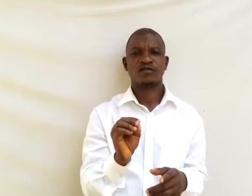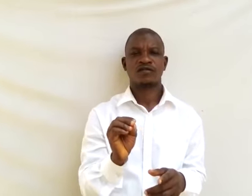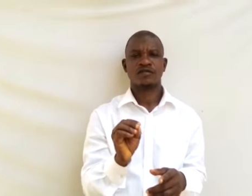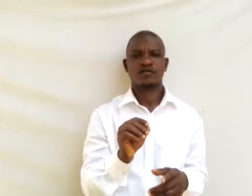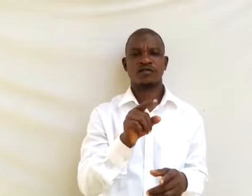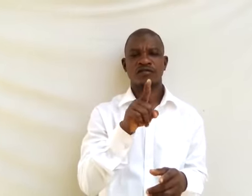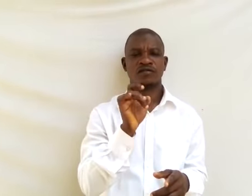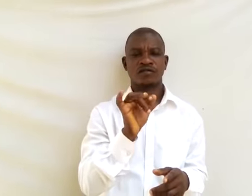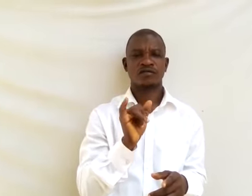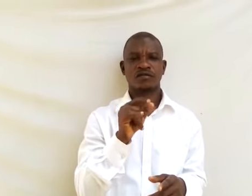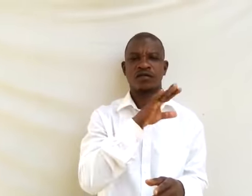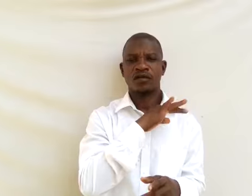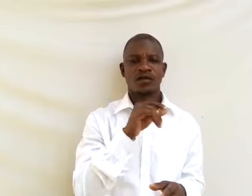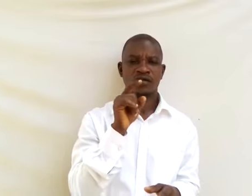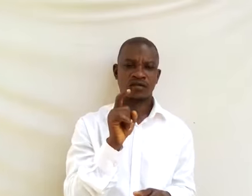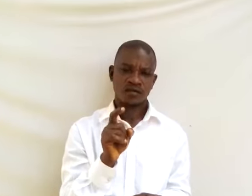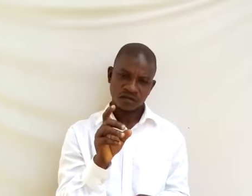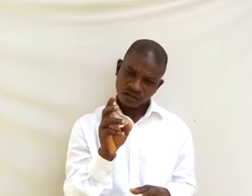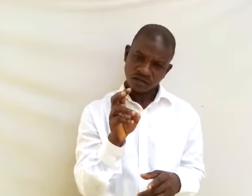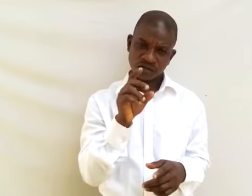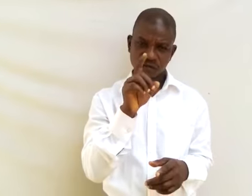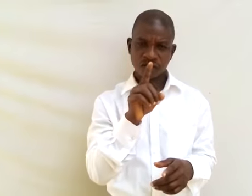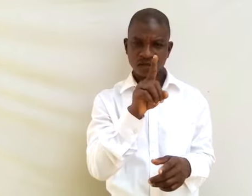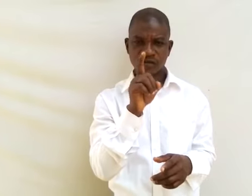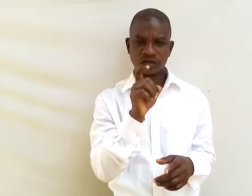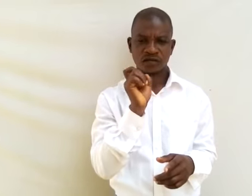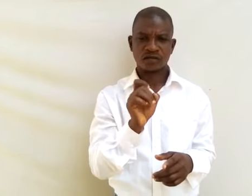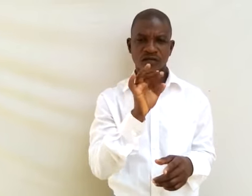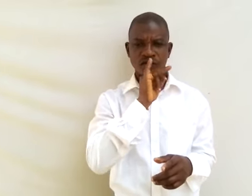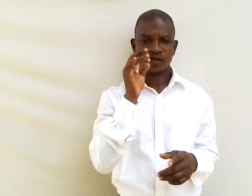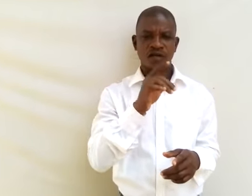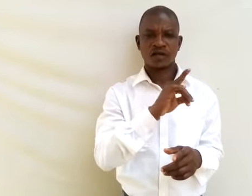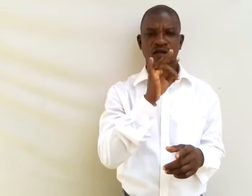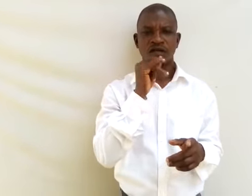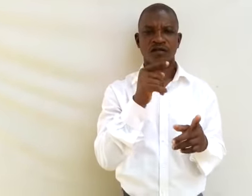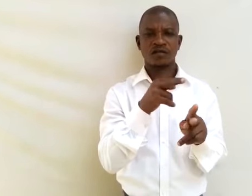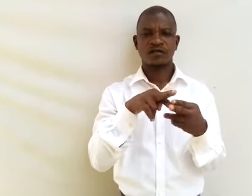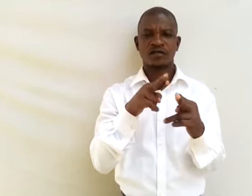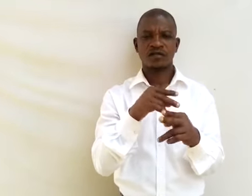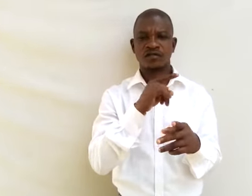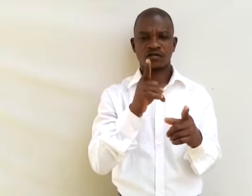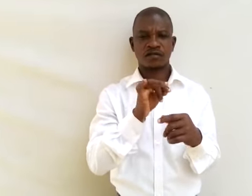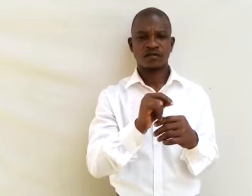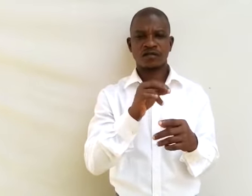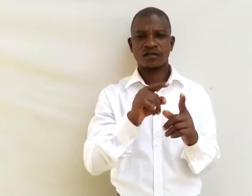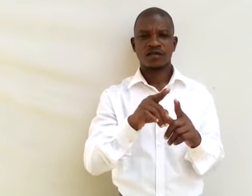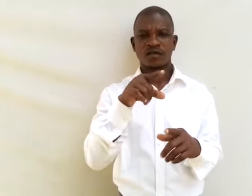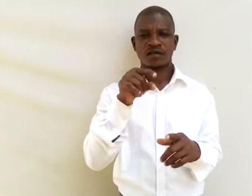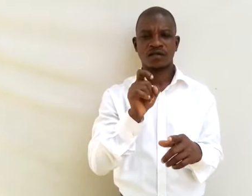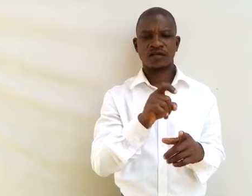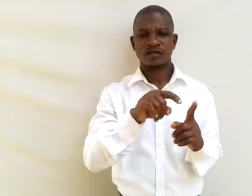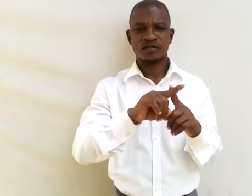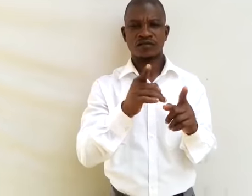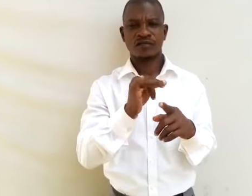X, Y, and Z are related such that X varies directly as the cube of